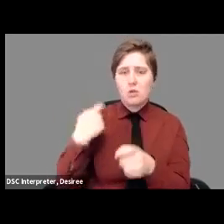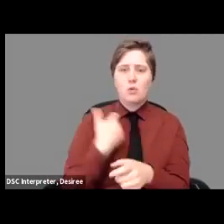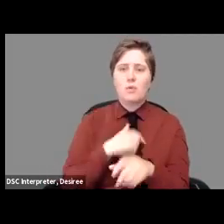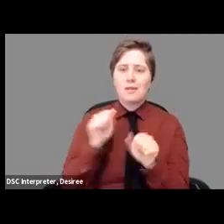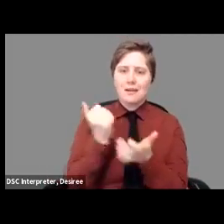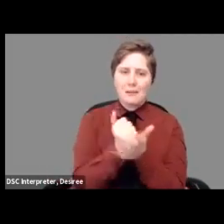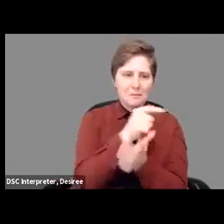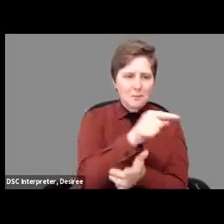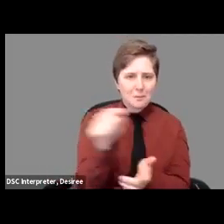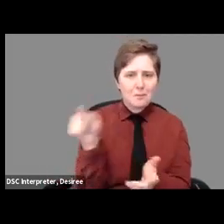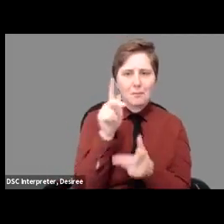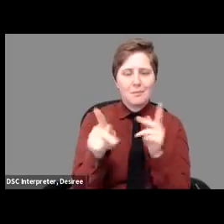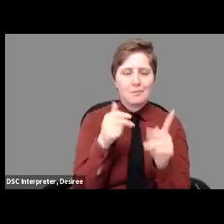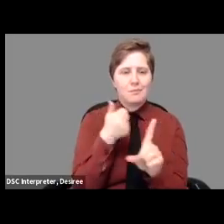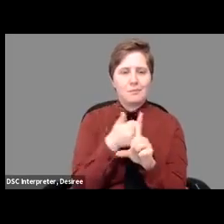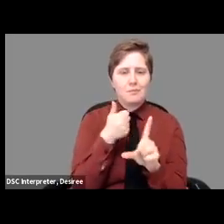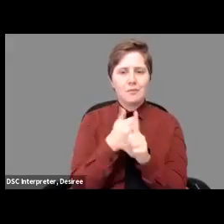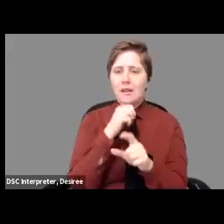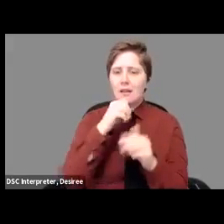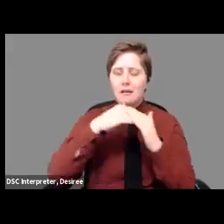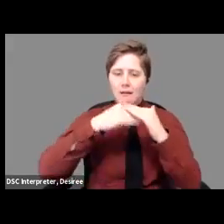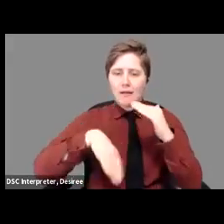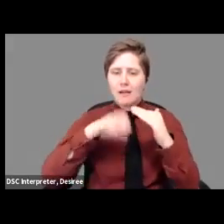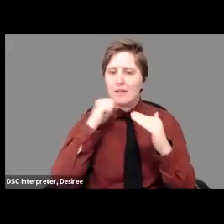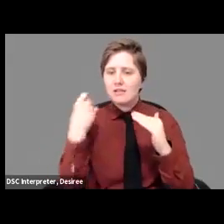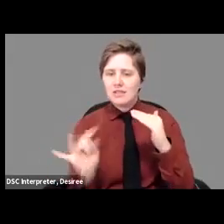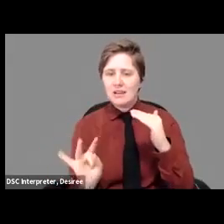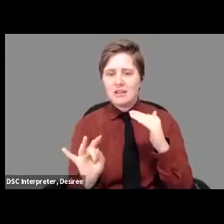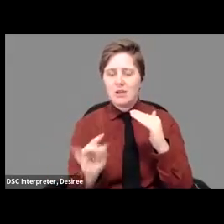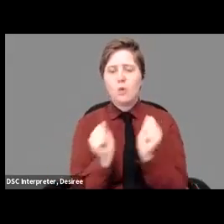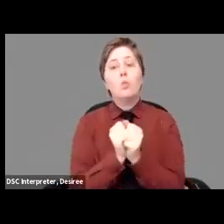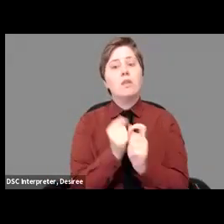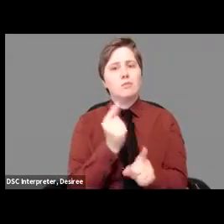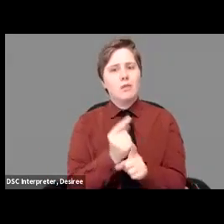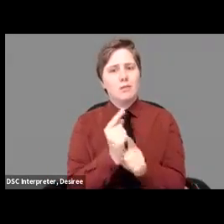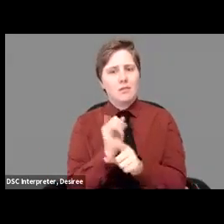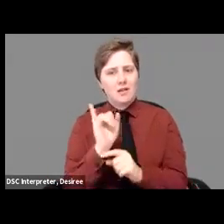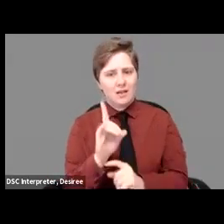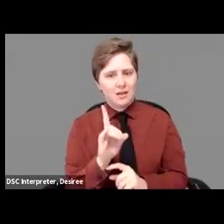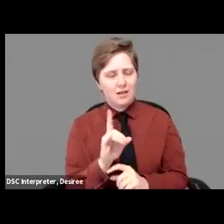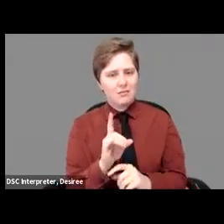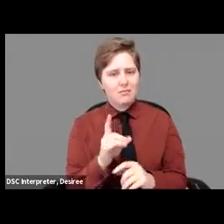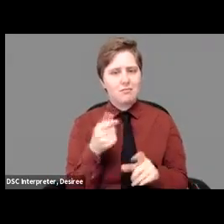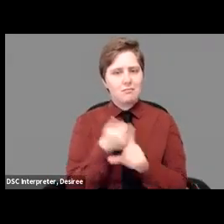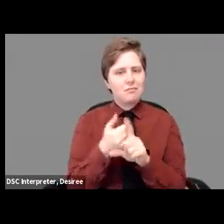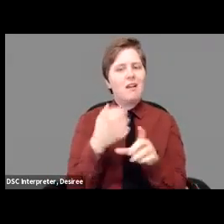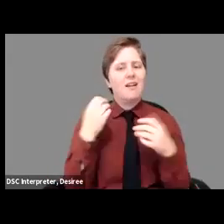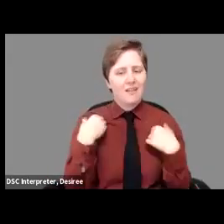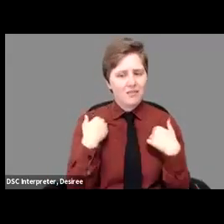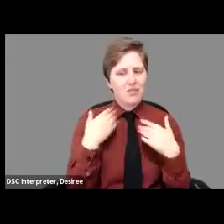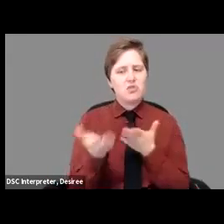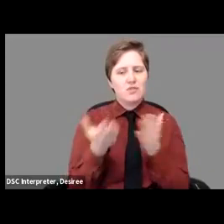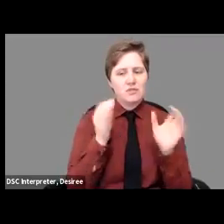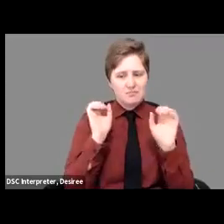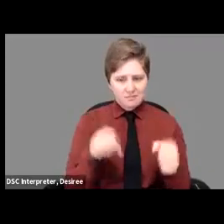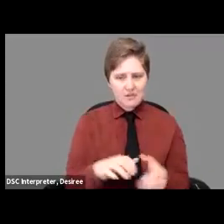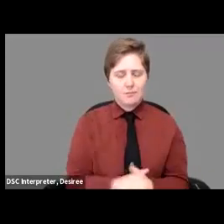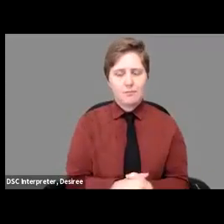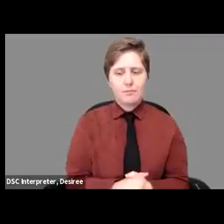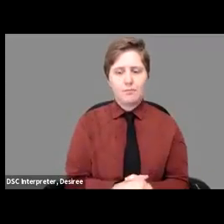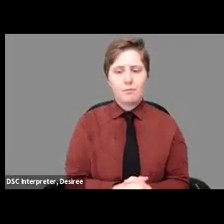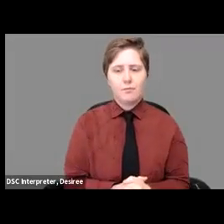those individuals that are not 18 with proper identification to receive services as well. We're